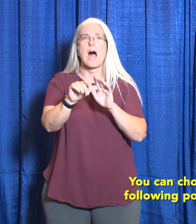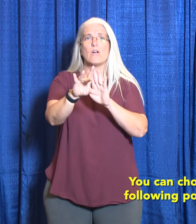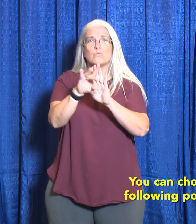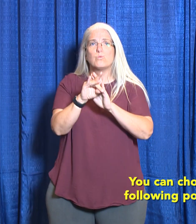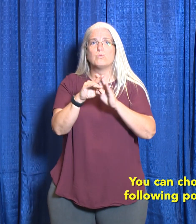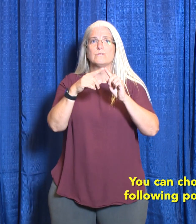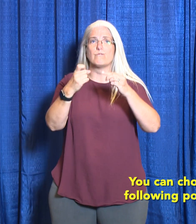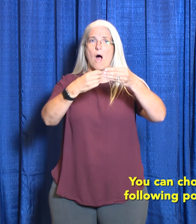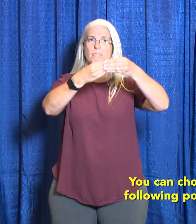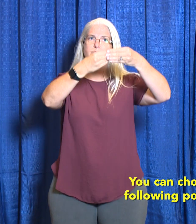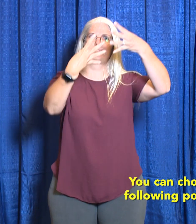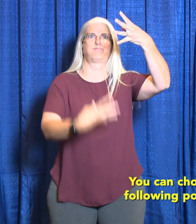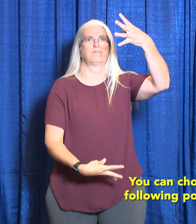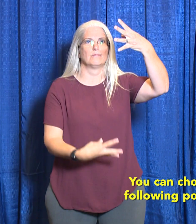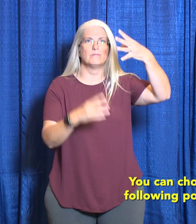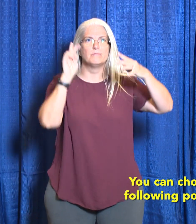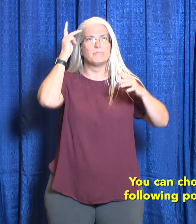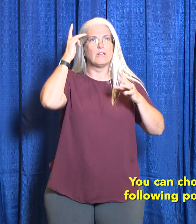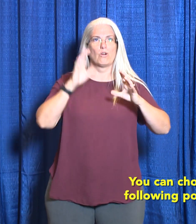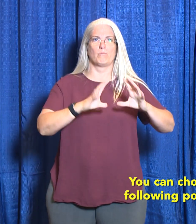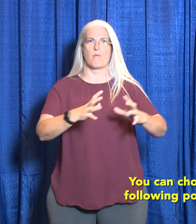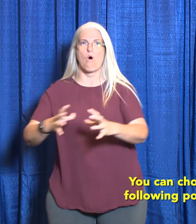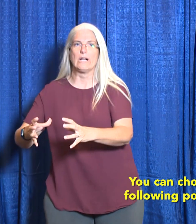You can choose from the following political parties: